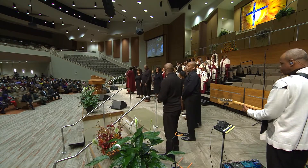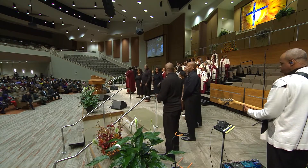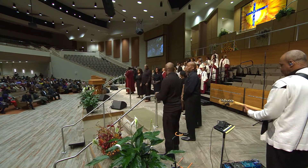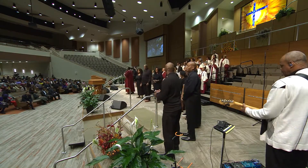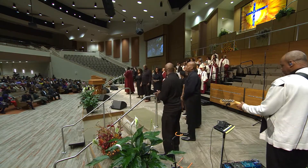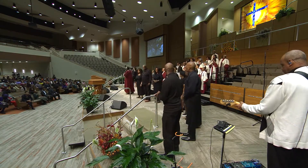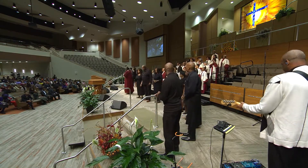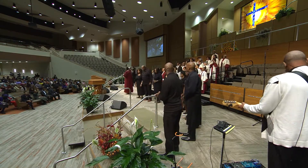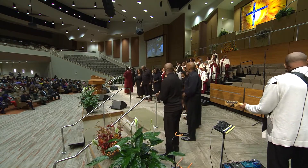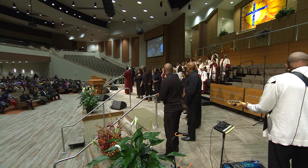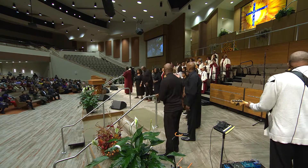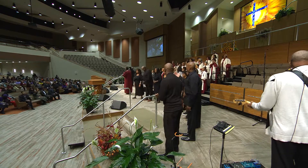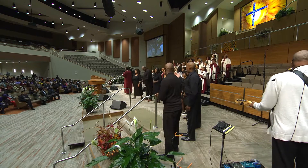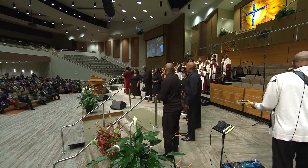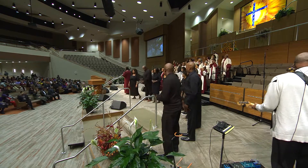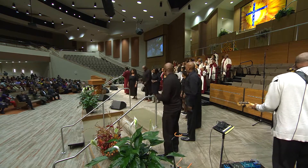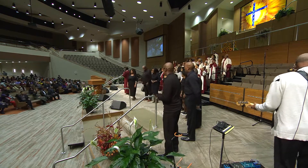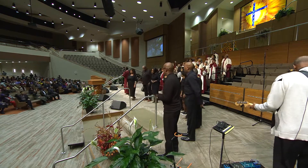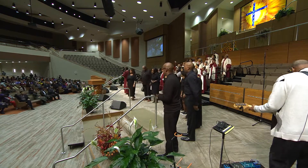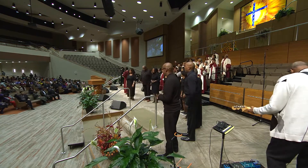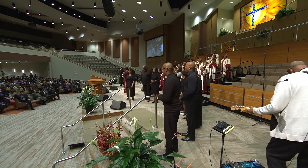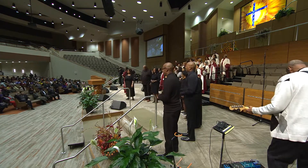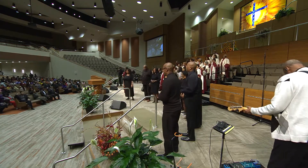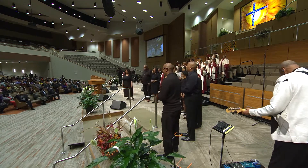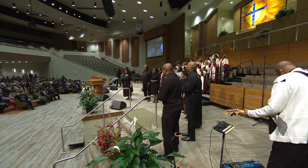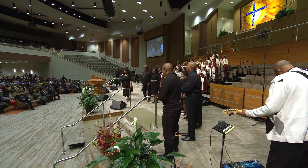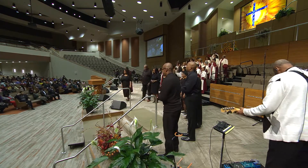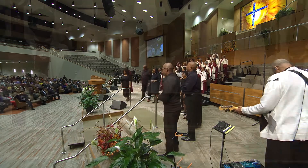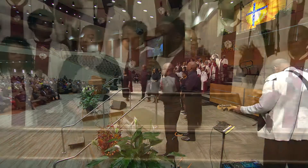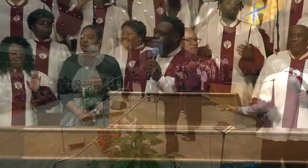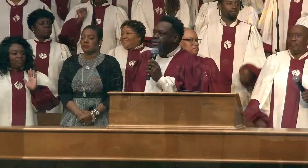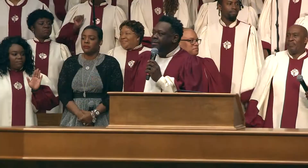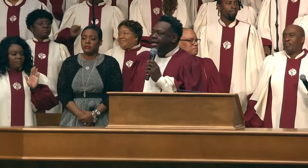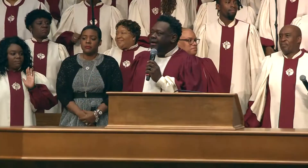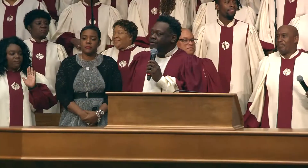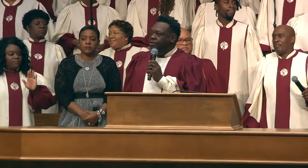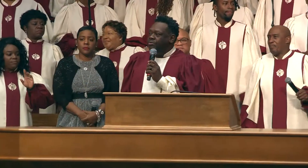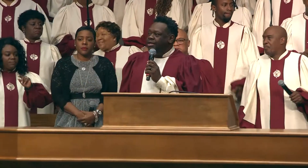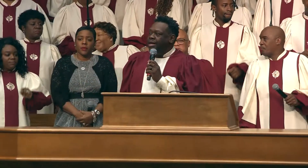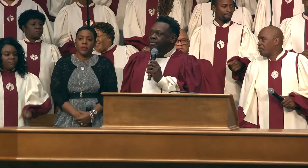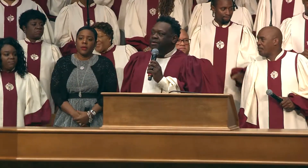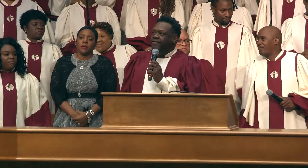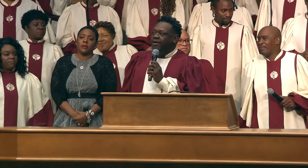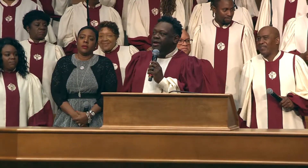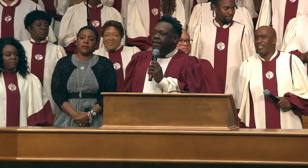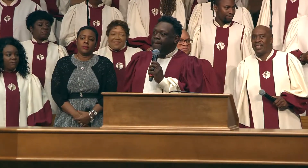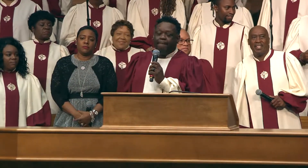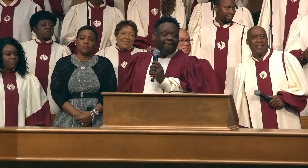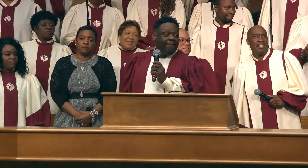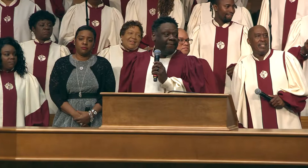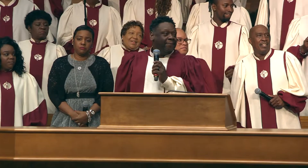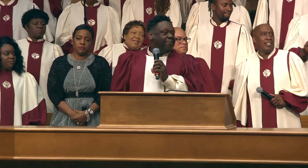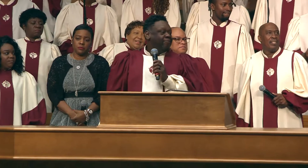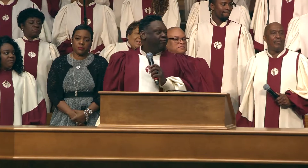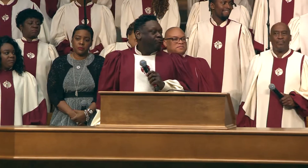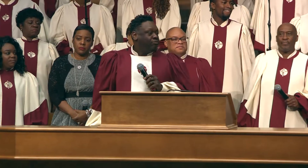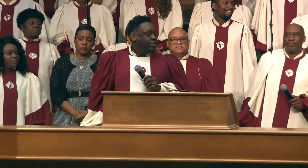believe and know the Lord is your light and salvation. And who shall you fear? The Lord is the strength of my life. Who shall I be afraid?